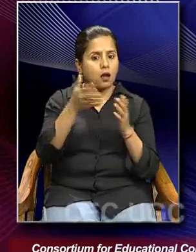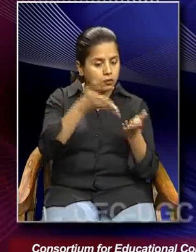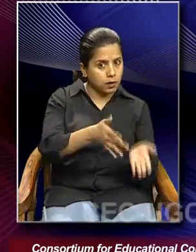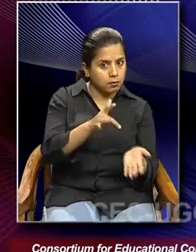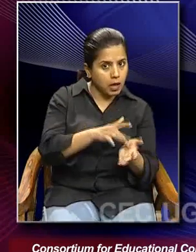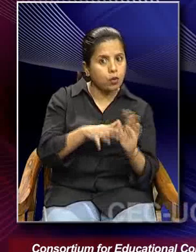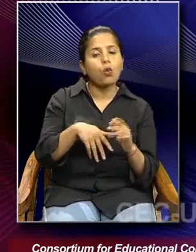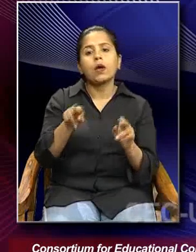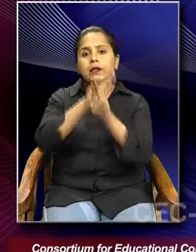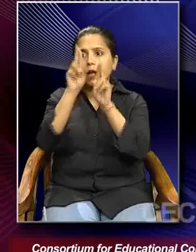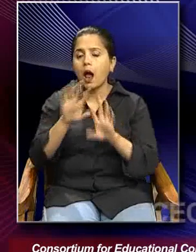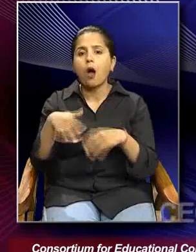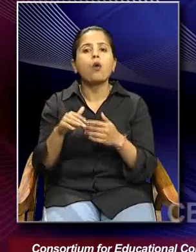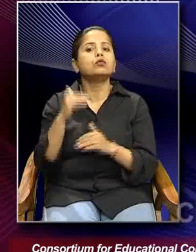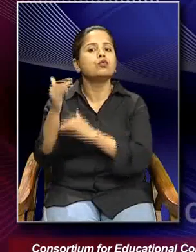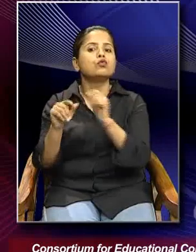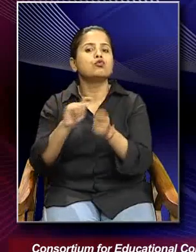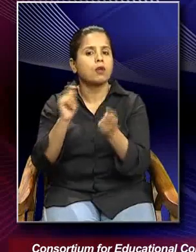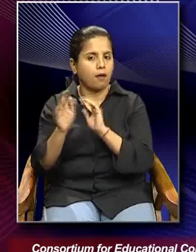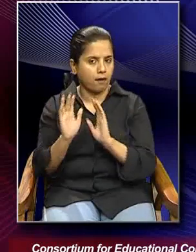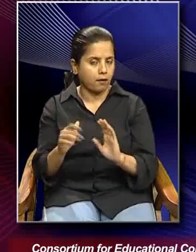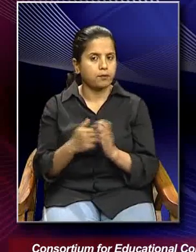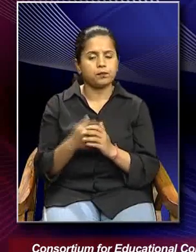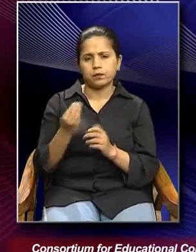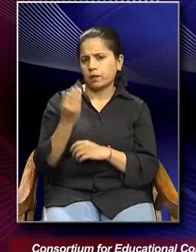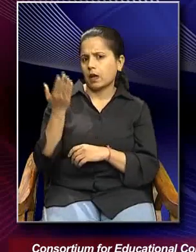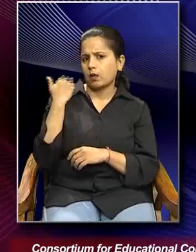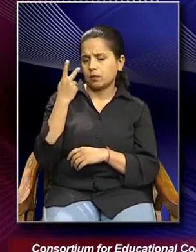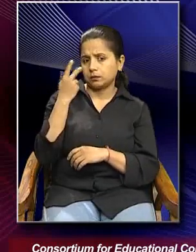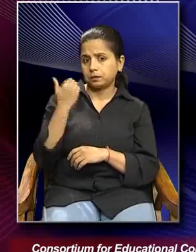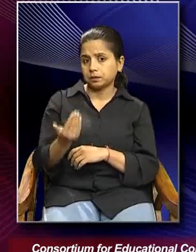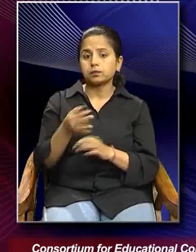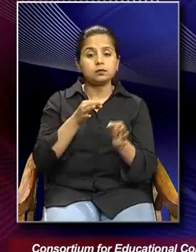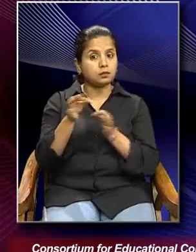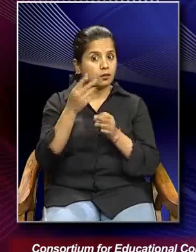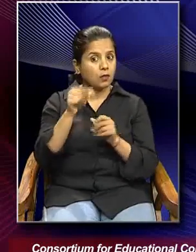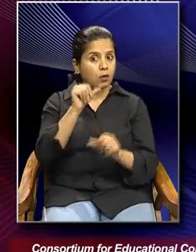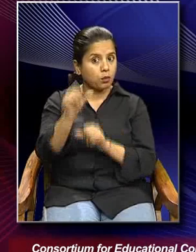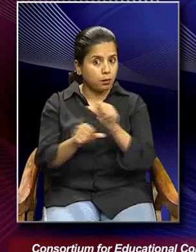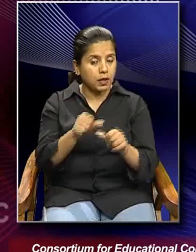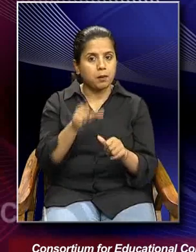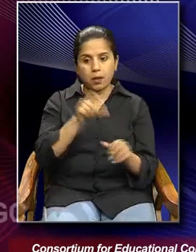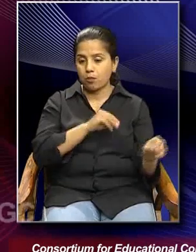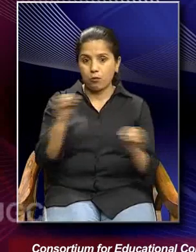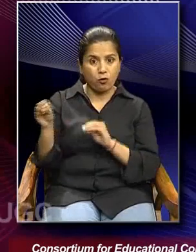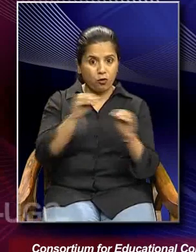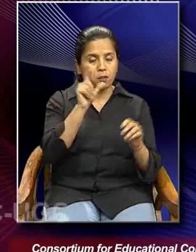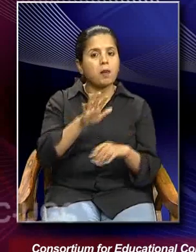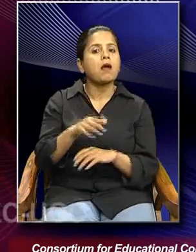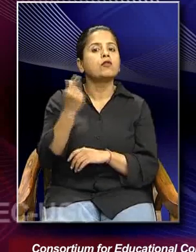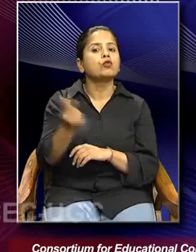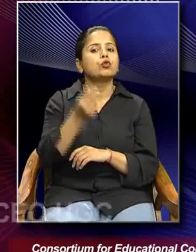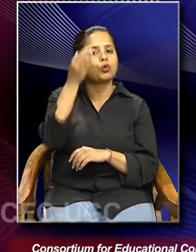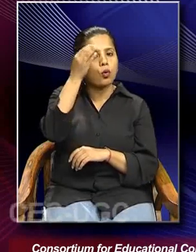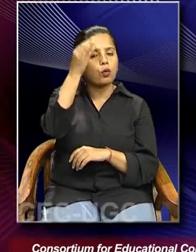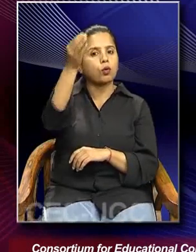and internationally as well. Recently, in order to explain the process of migration, people have been using the concept